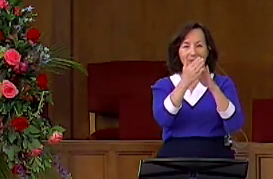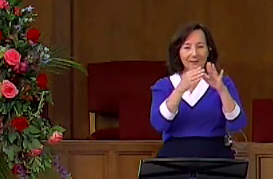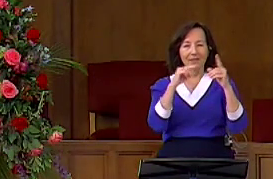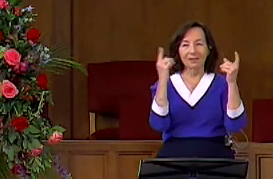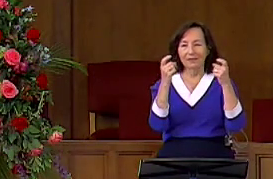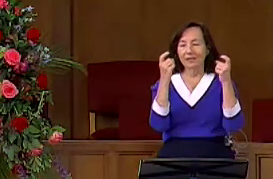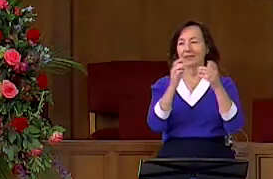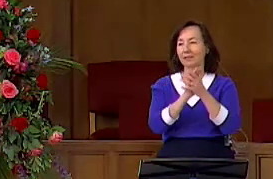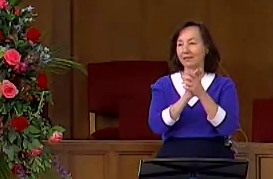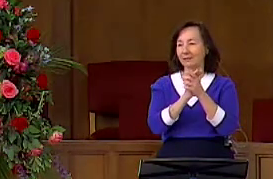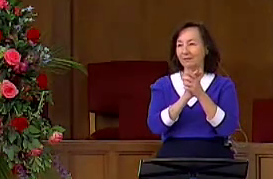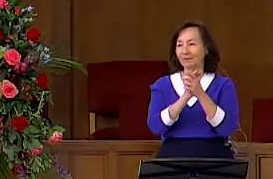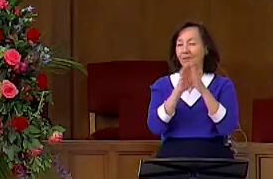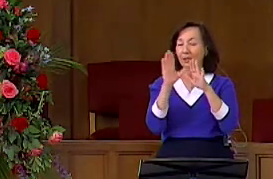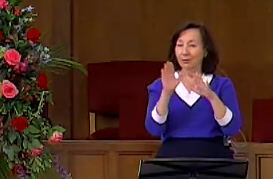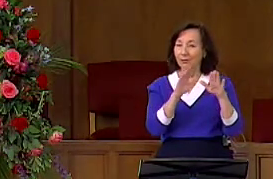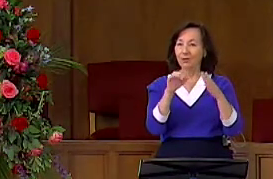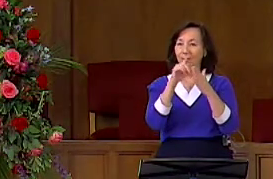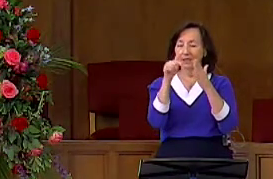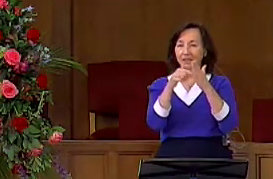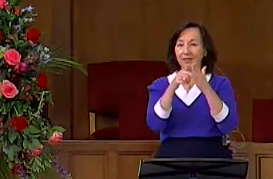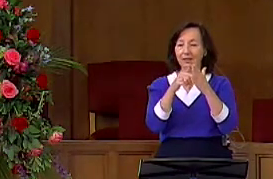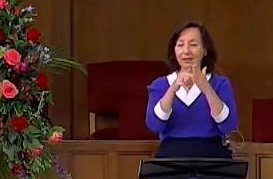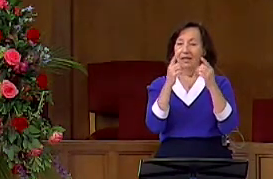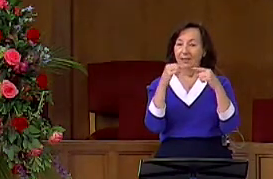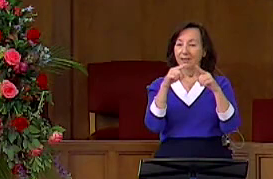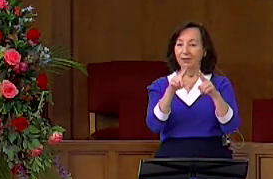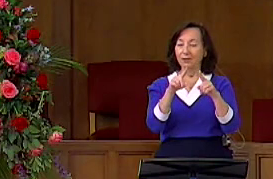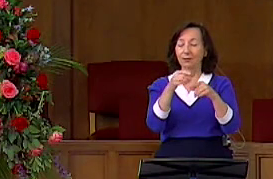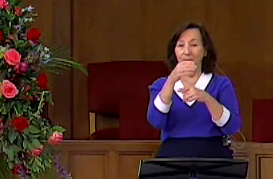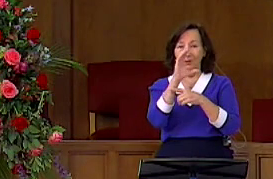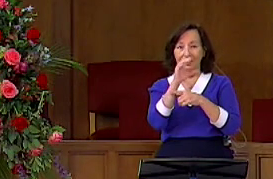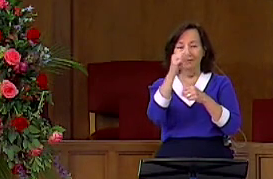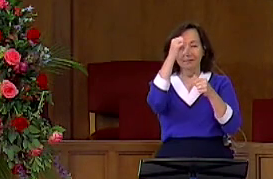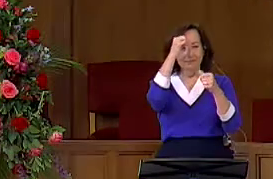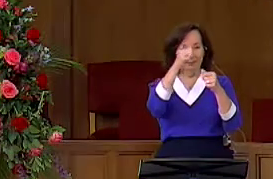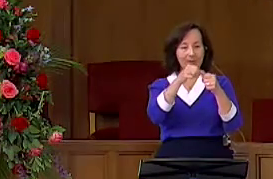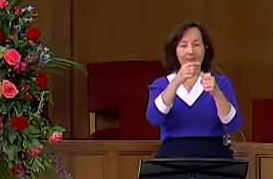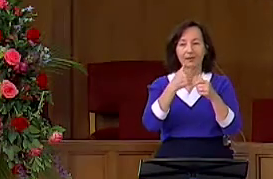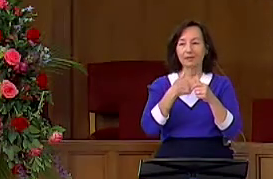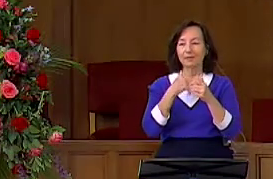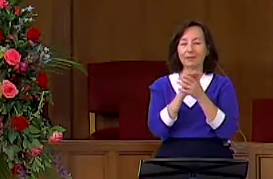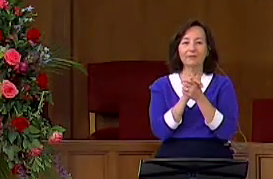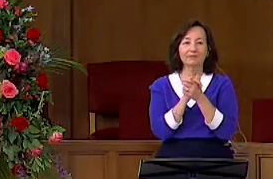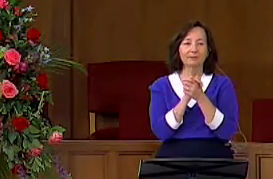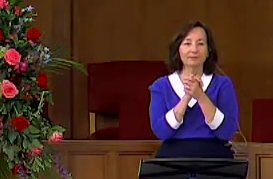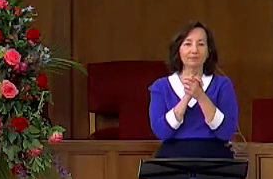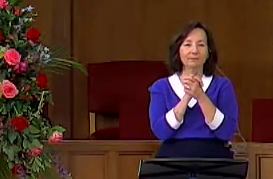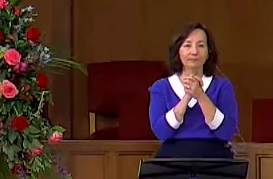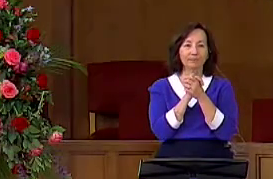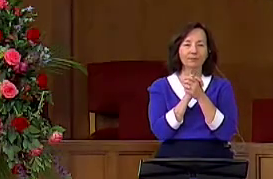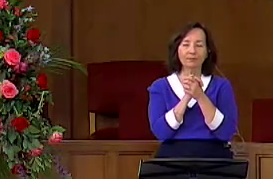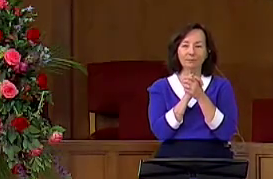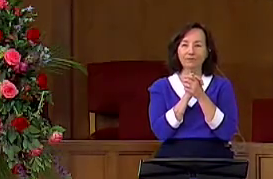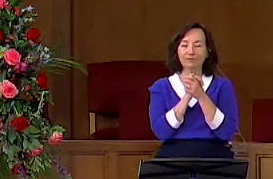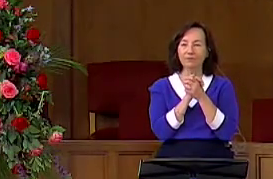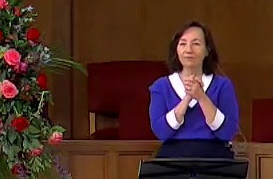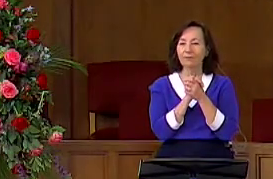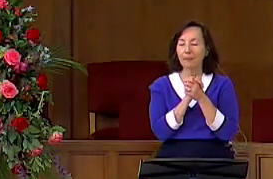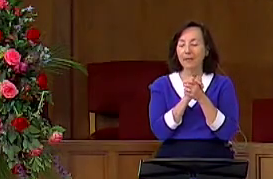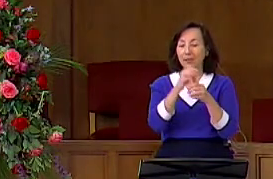sins. Do this as often as you drink it in remembrance of me." And so,